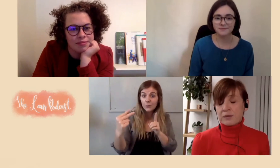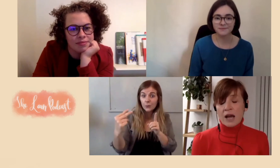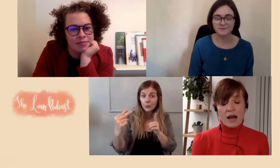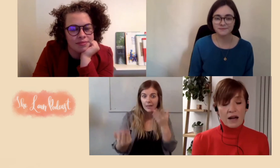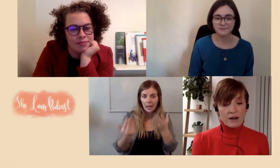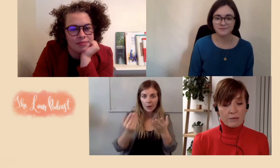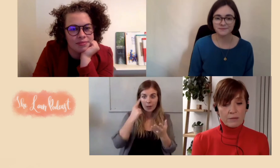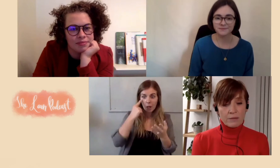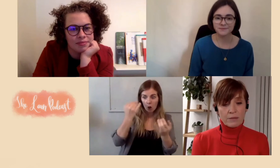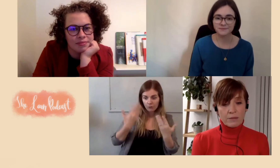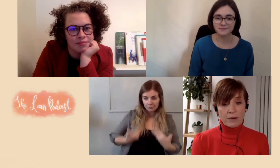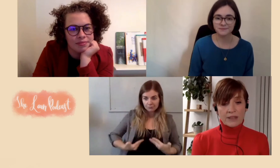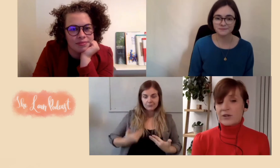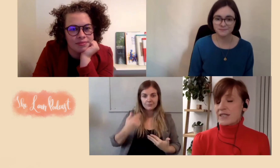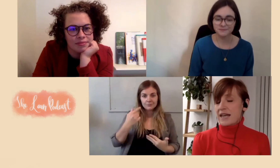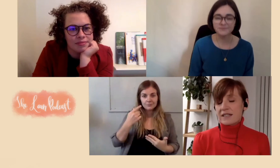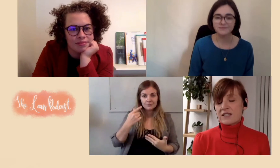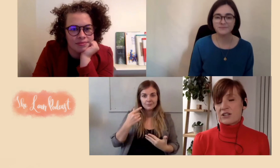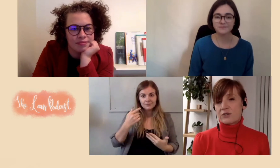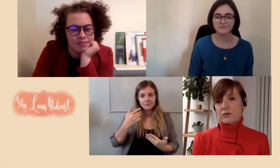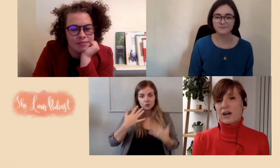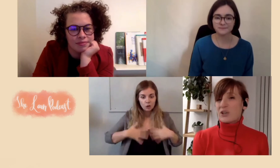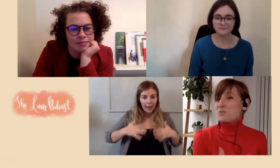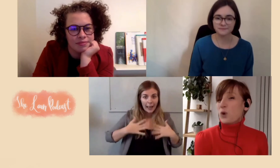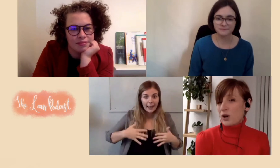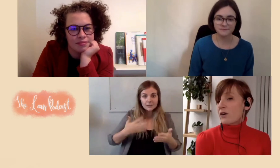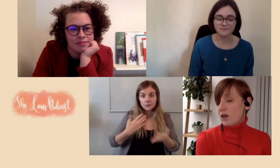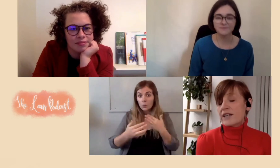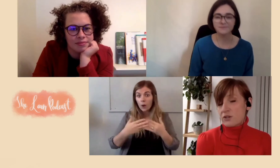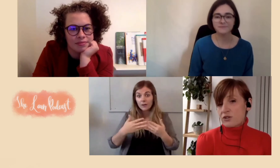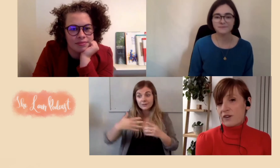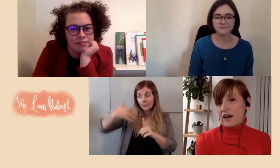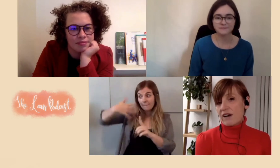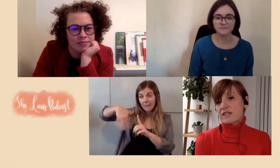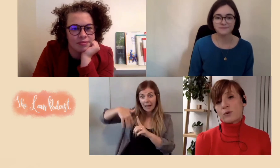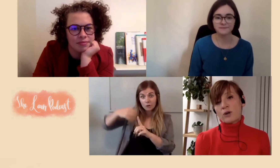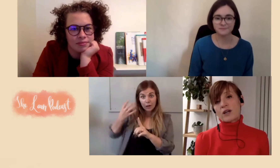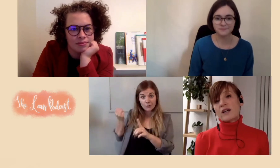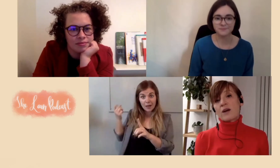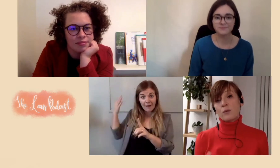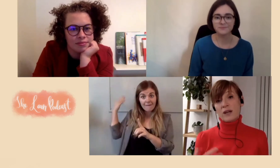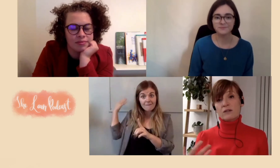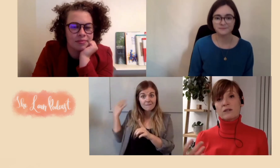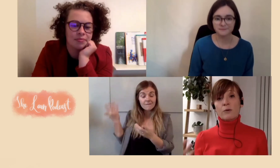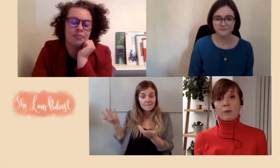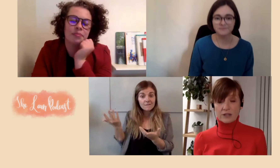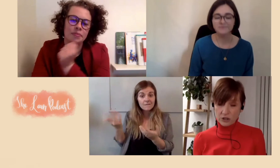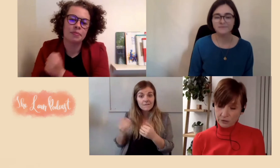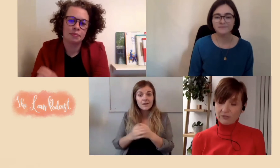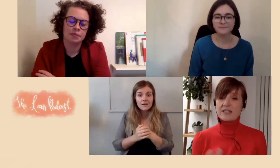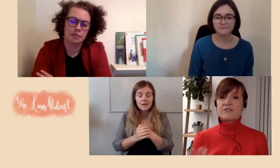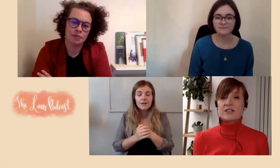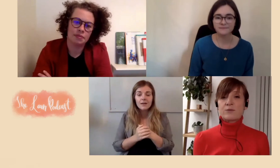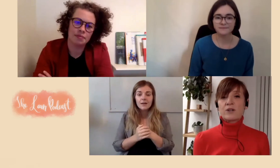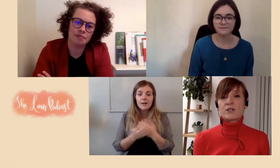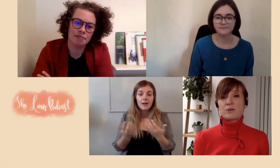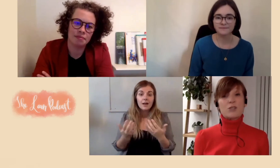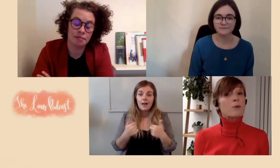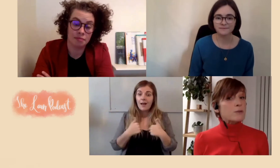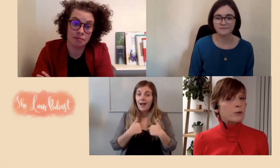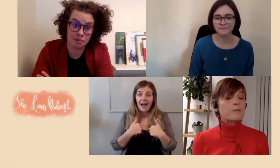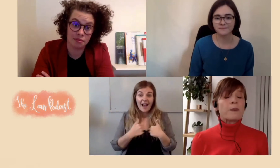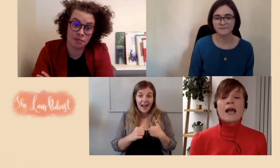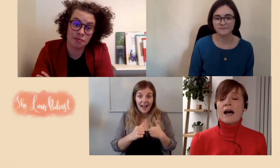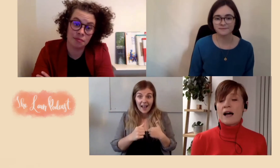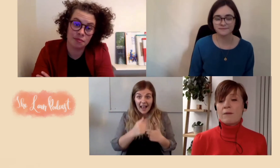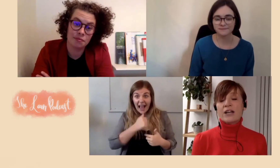how we're dressed, and it's also what's in the background as well. And I haven't got